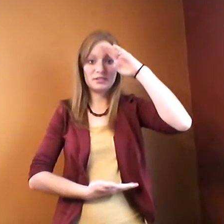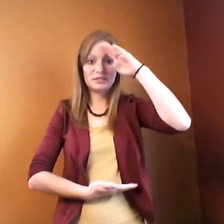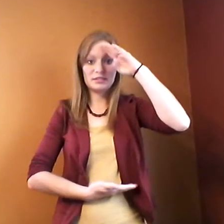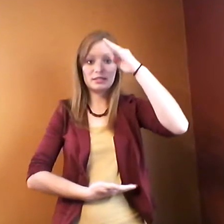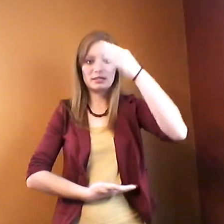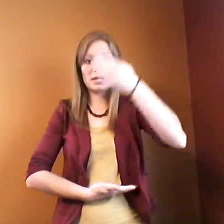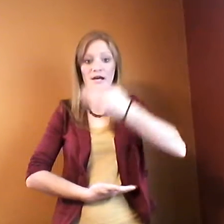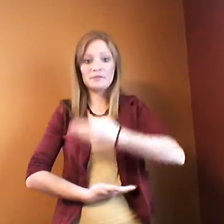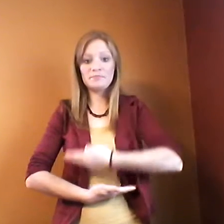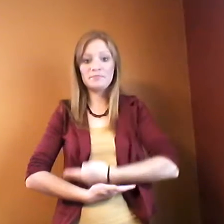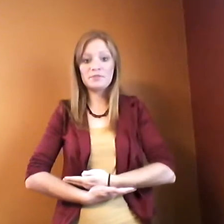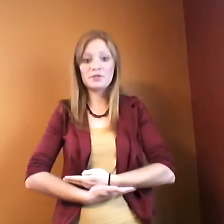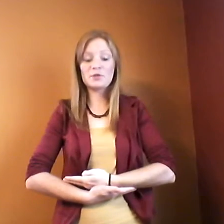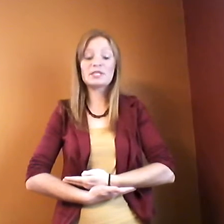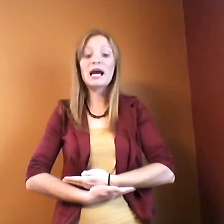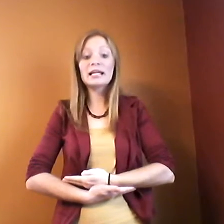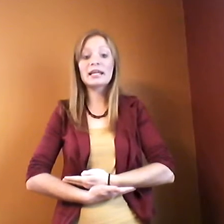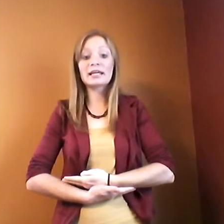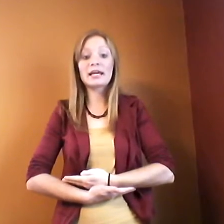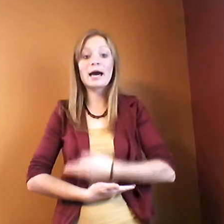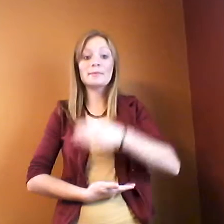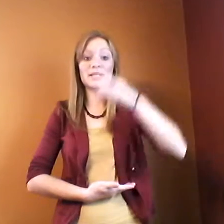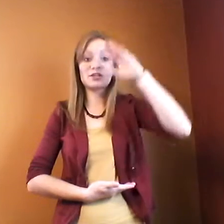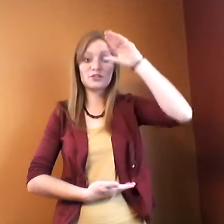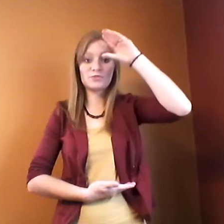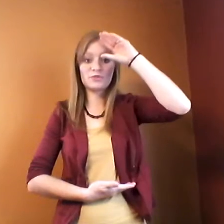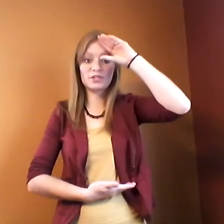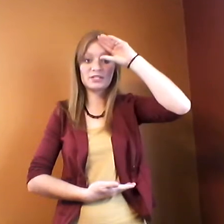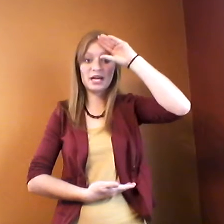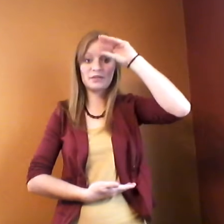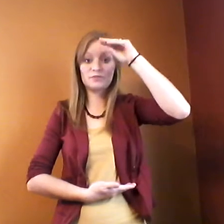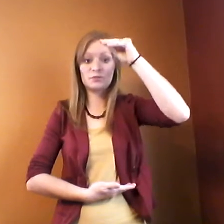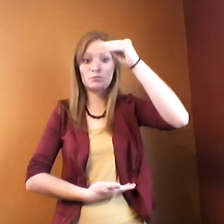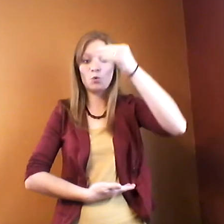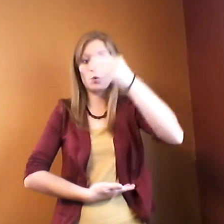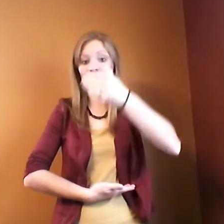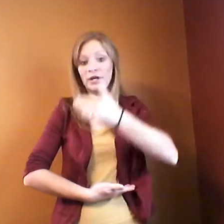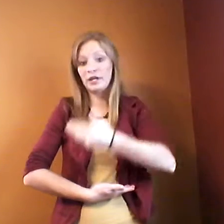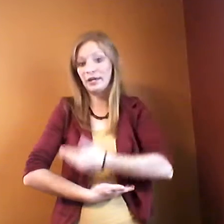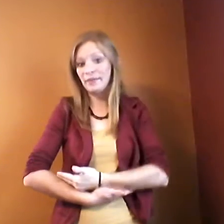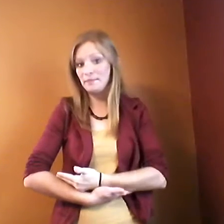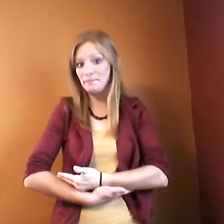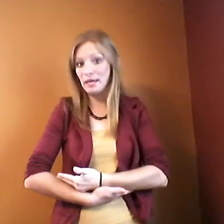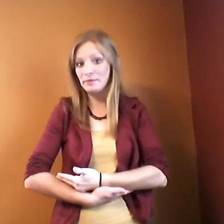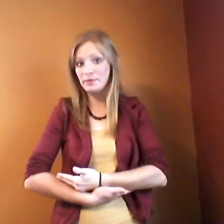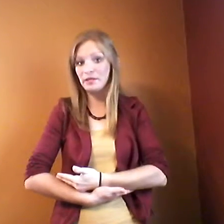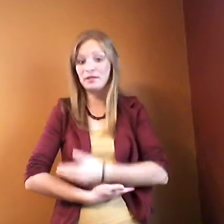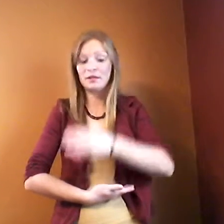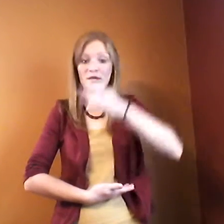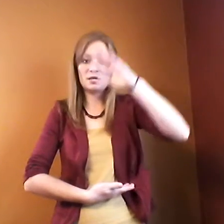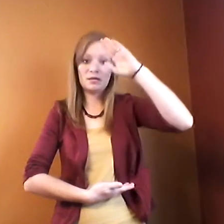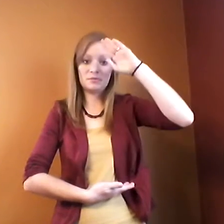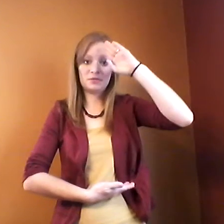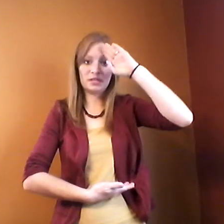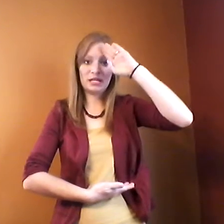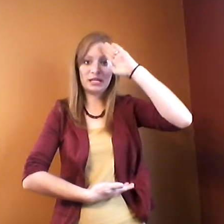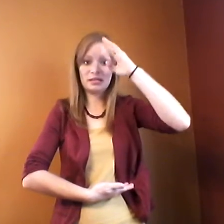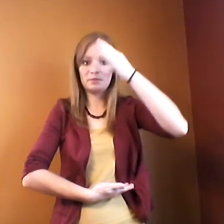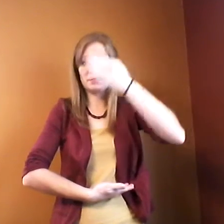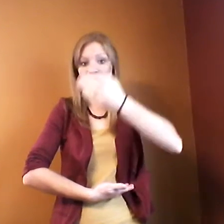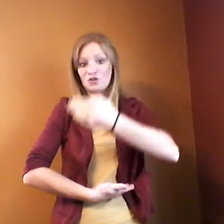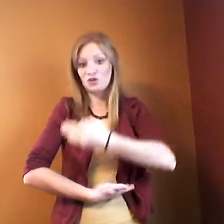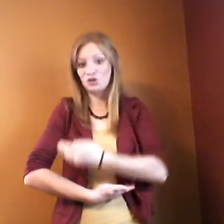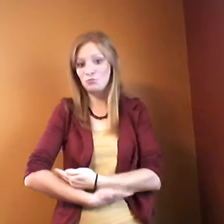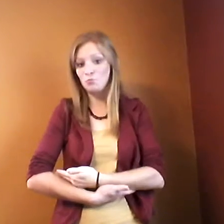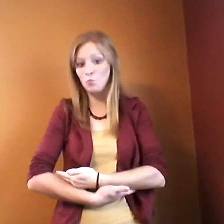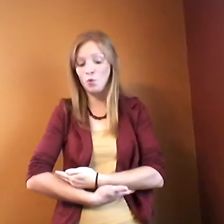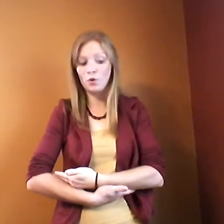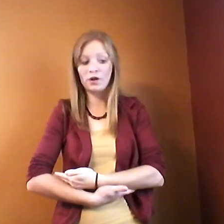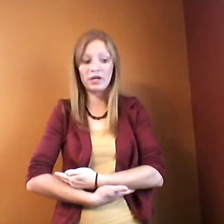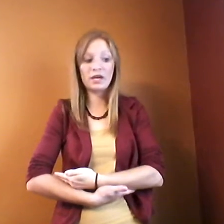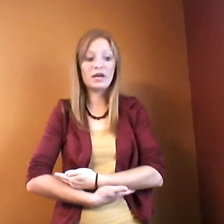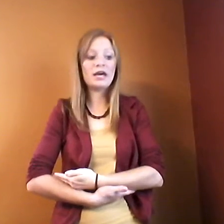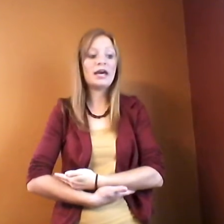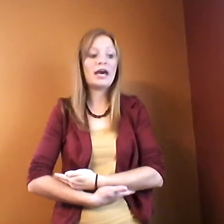is son. So it's kind of like a combination for the sign for boy and then baby. You just kind of end up touching boy. And